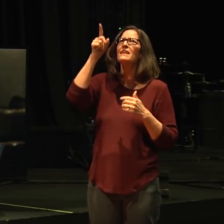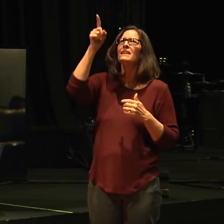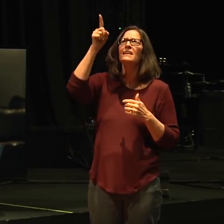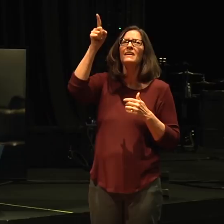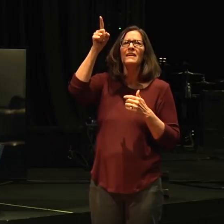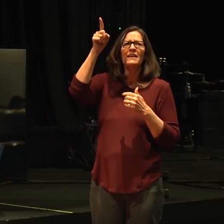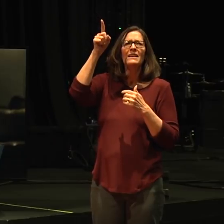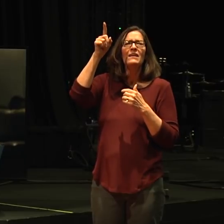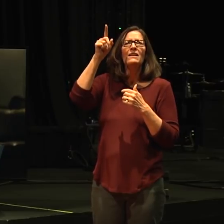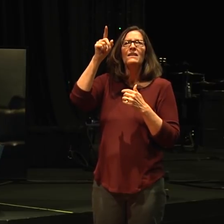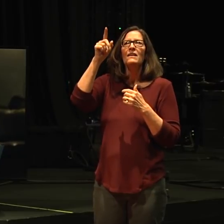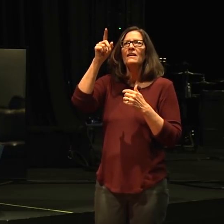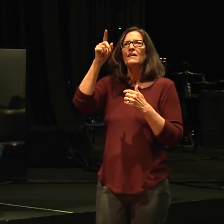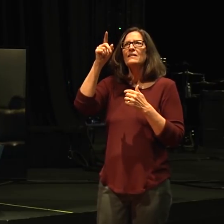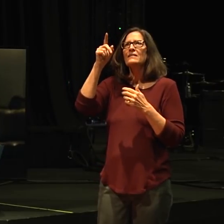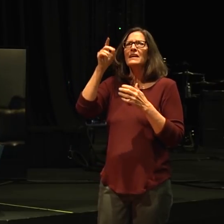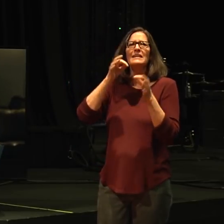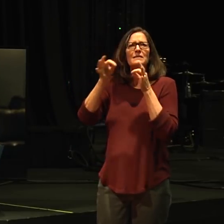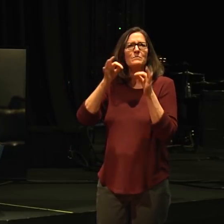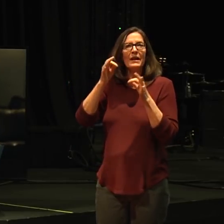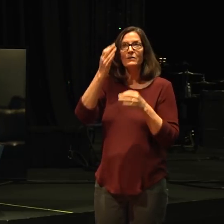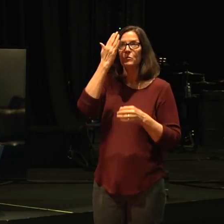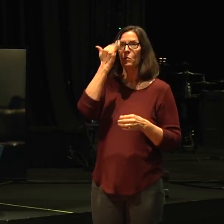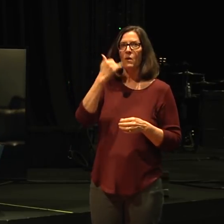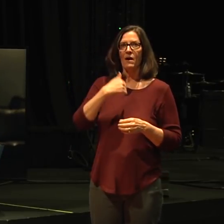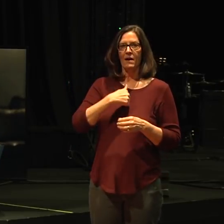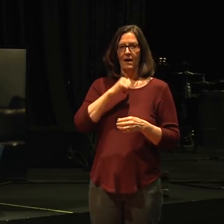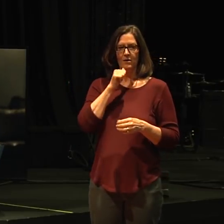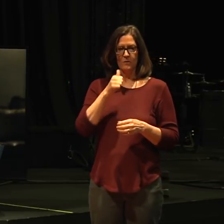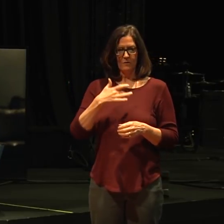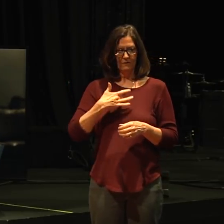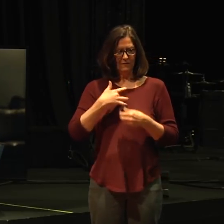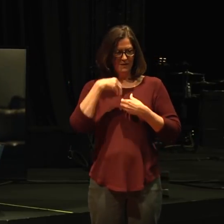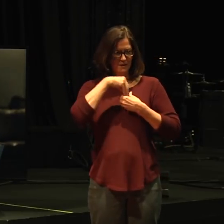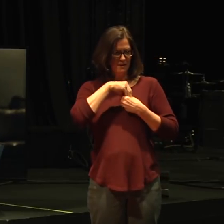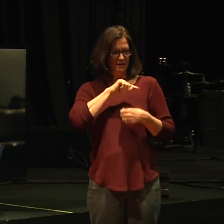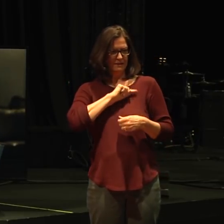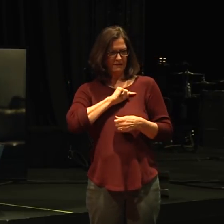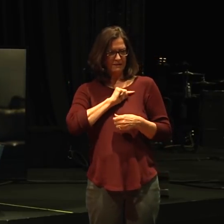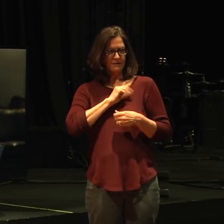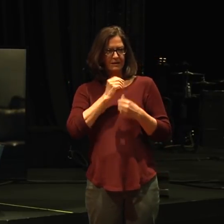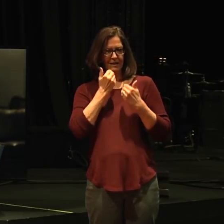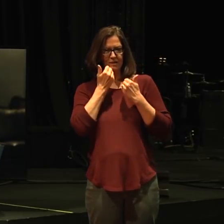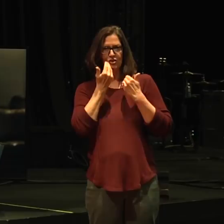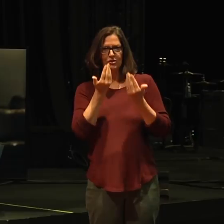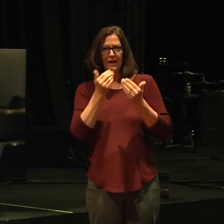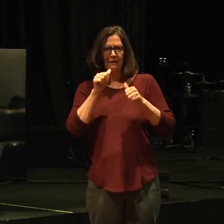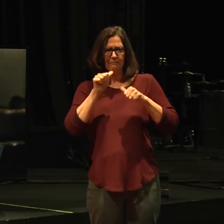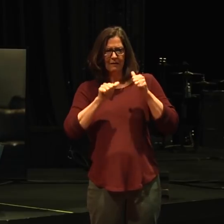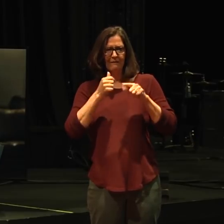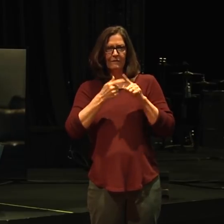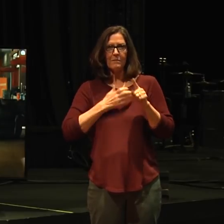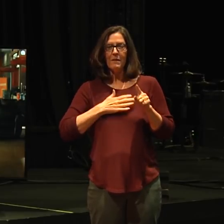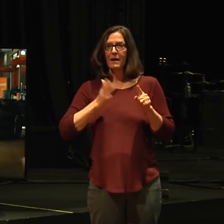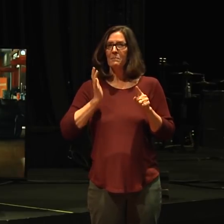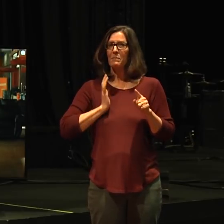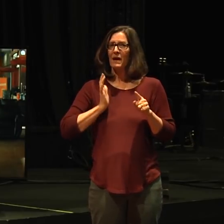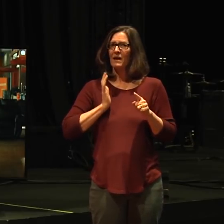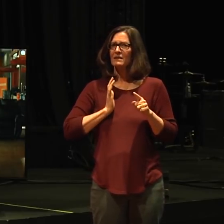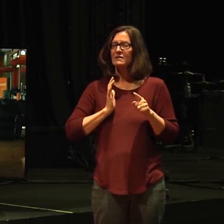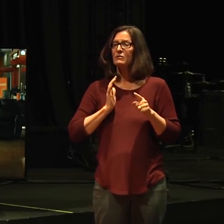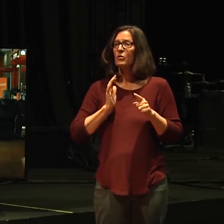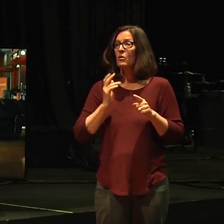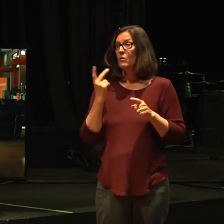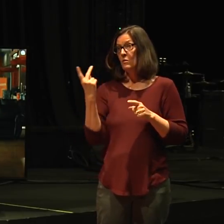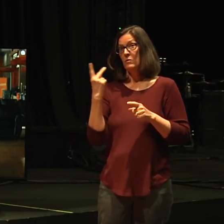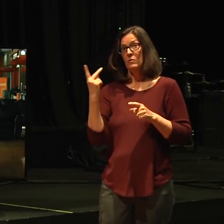don't walk around carrying a whole load of guilt and shame and insecurity from my past. There's plenty to go around. And we